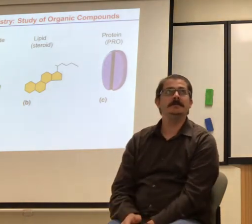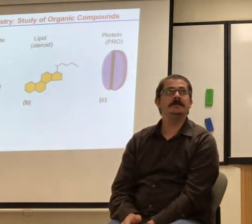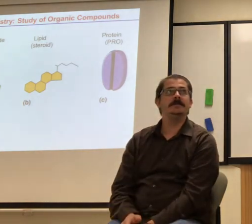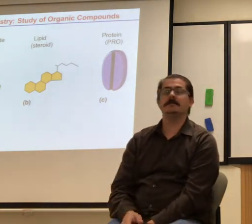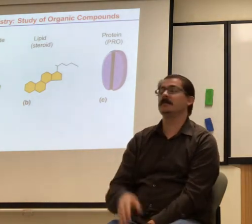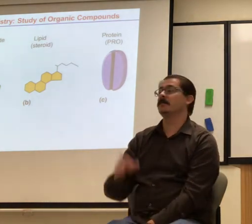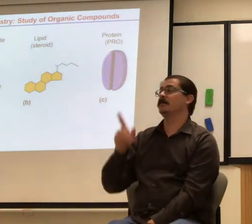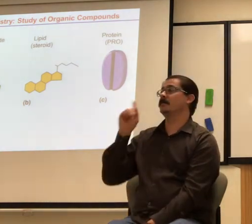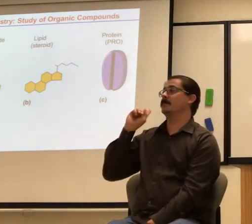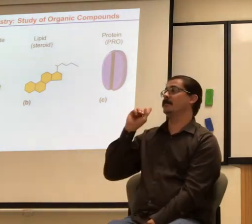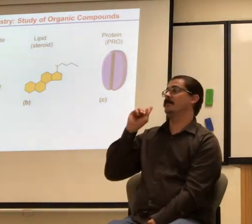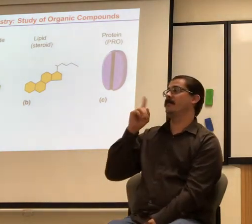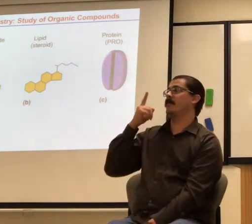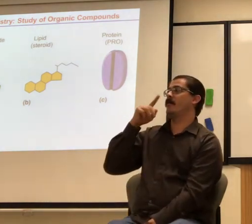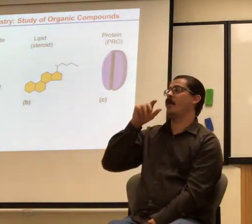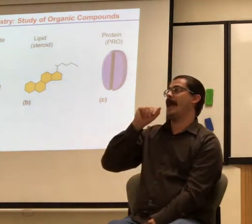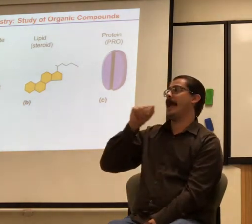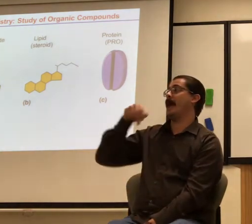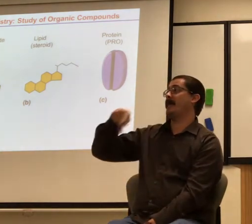That would be